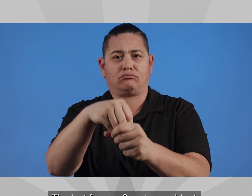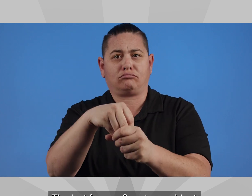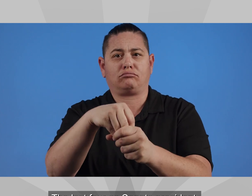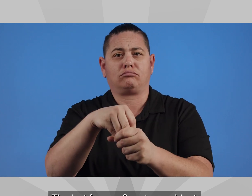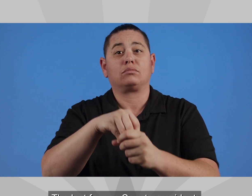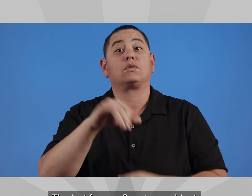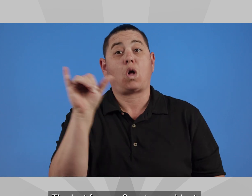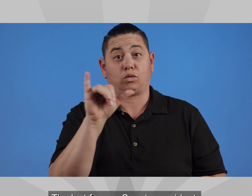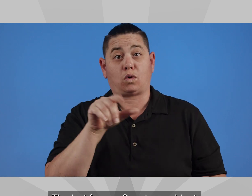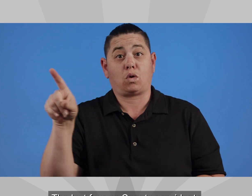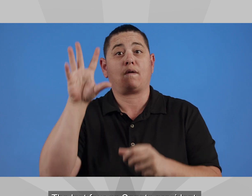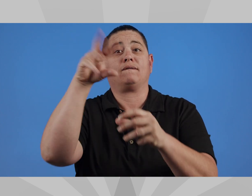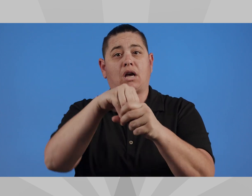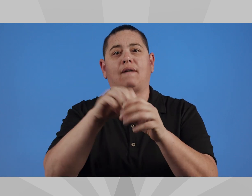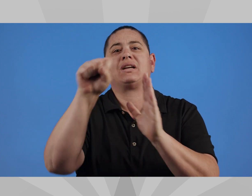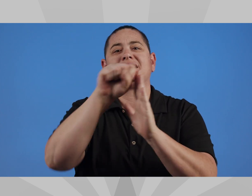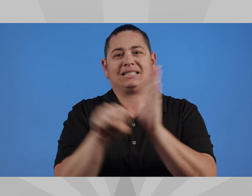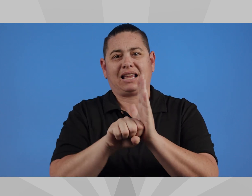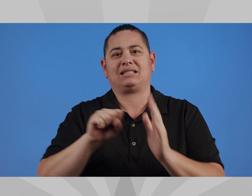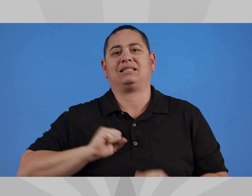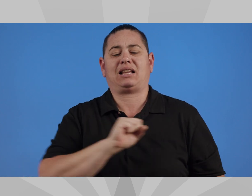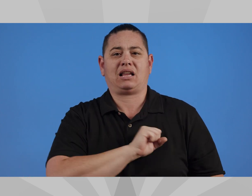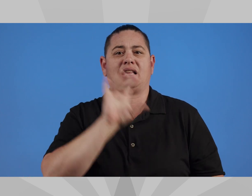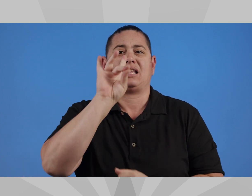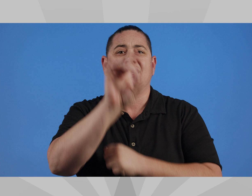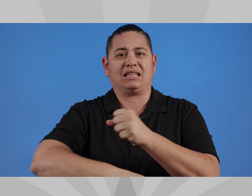last 4 as Senate President.